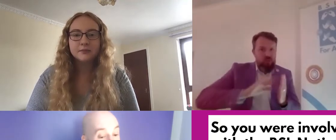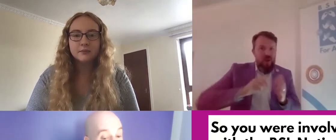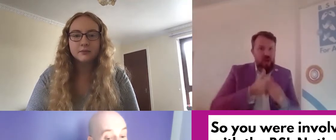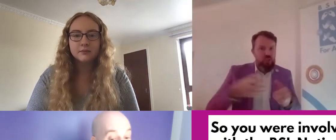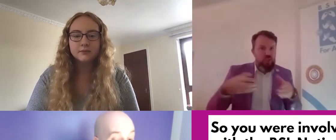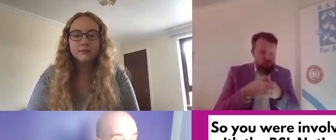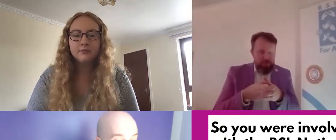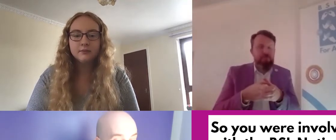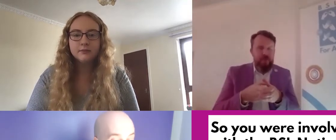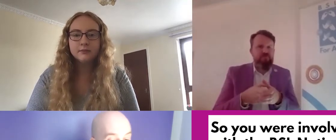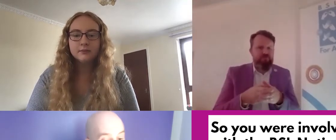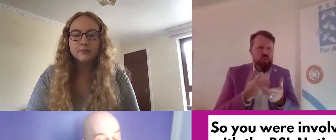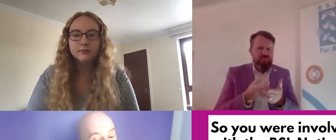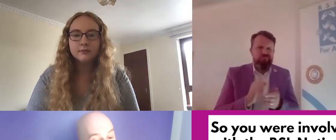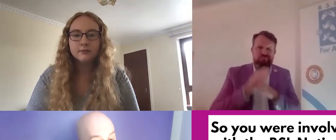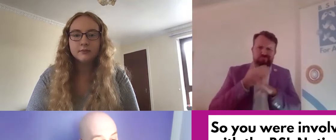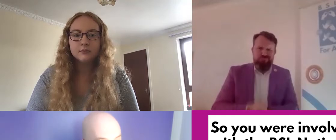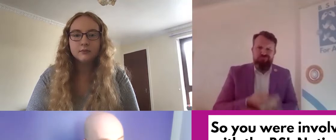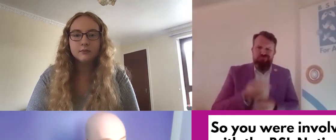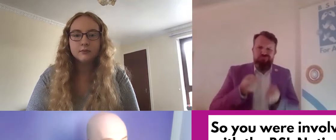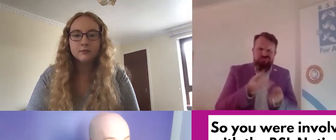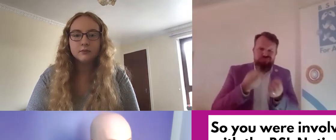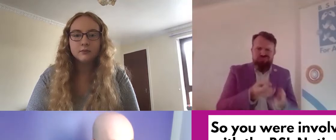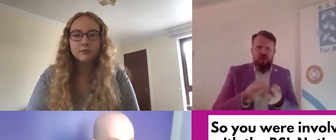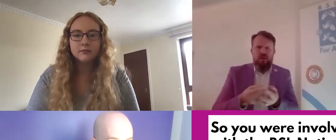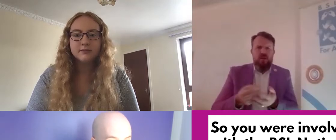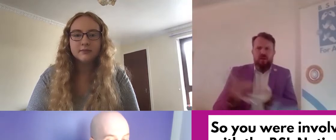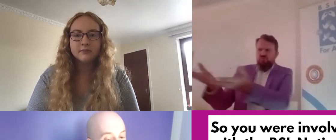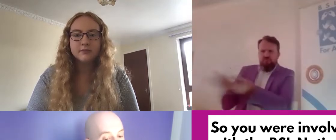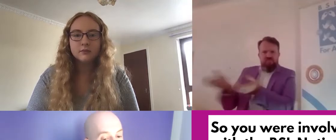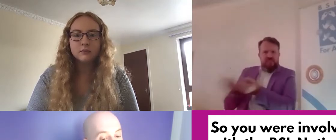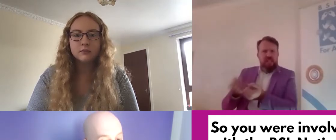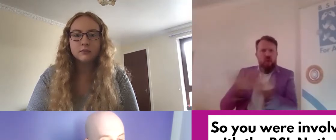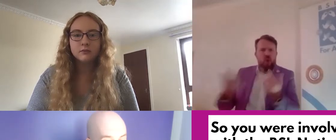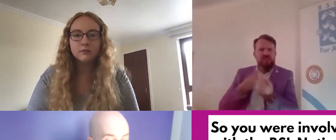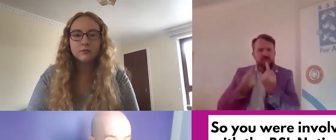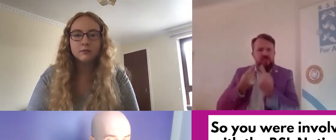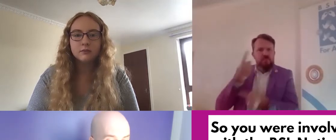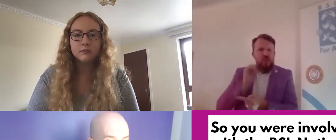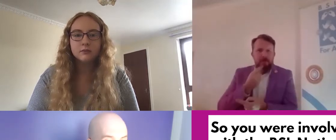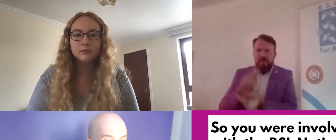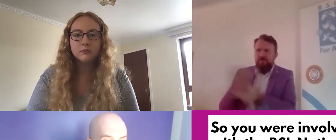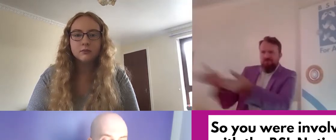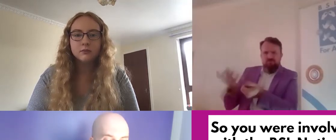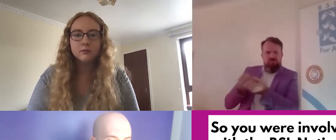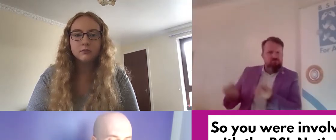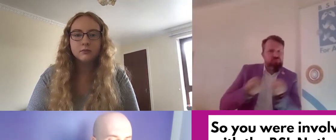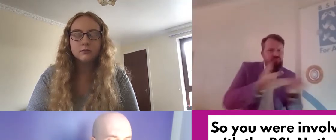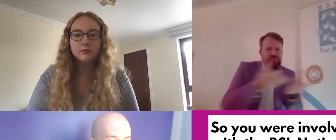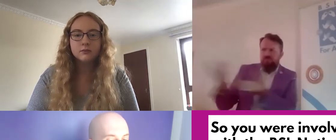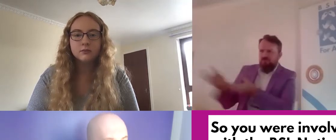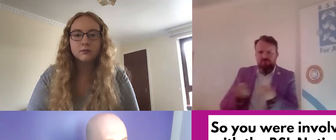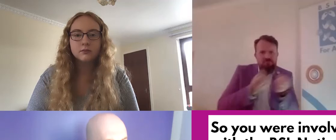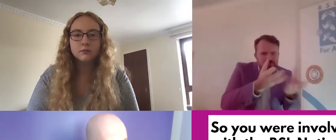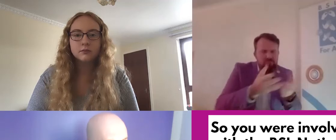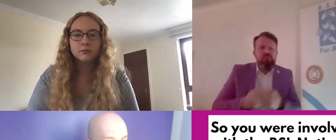so you were involved with the BSL National Advisory Group with the YNAG and 2 others, so 3 in total. Now there's a